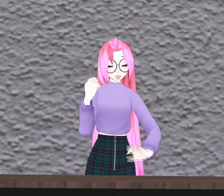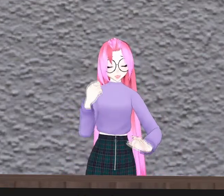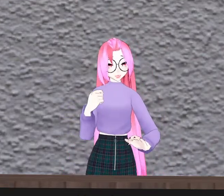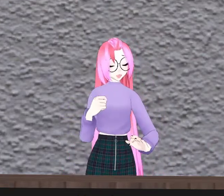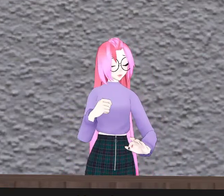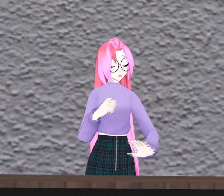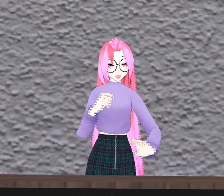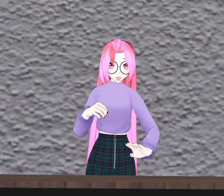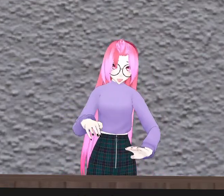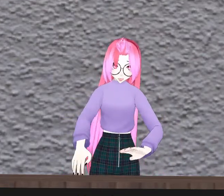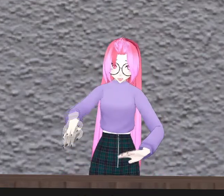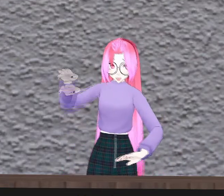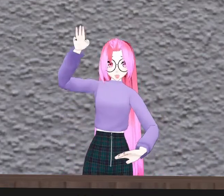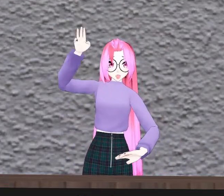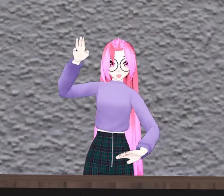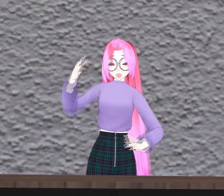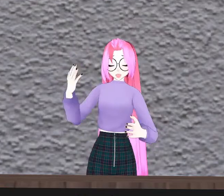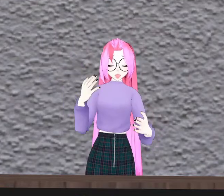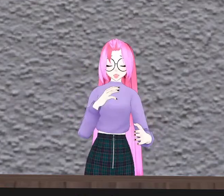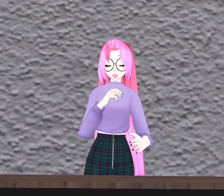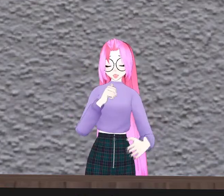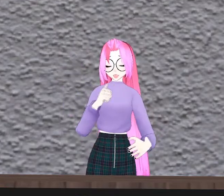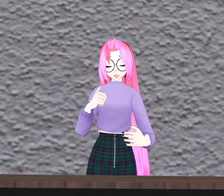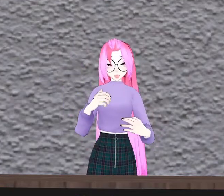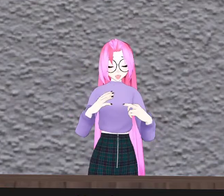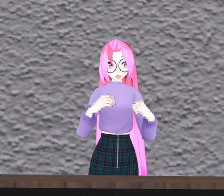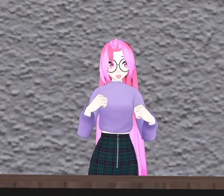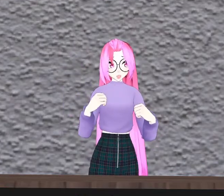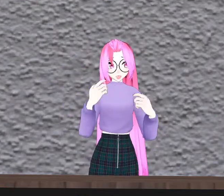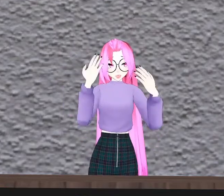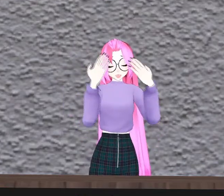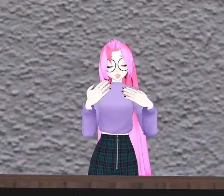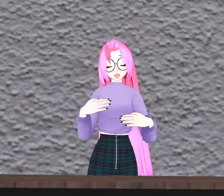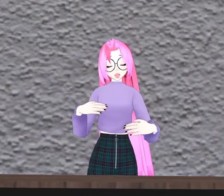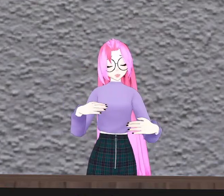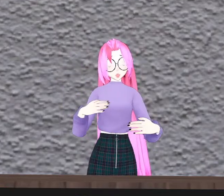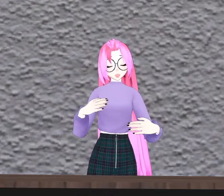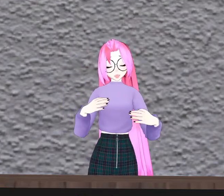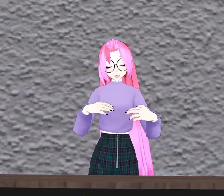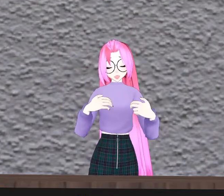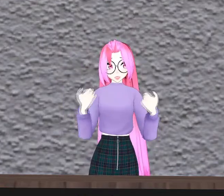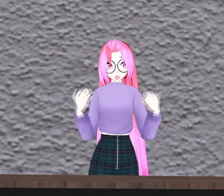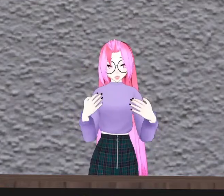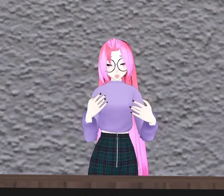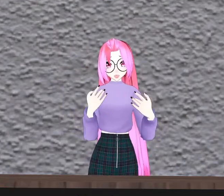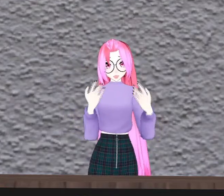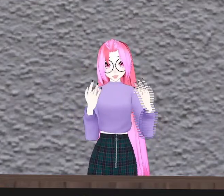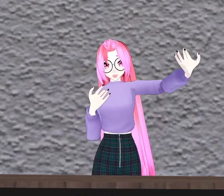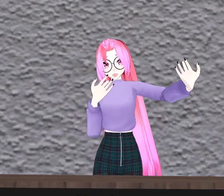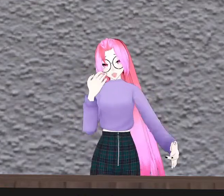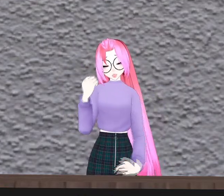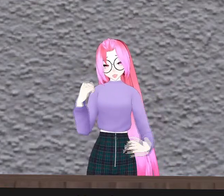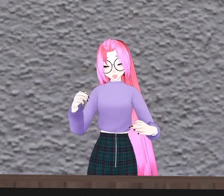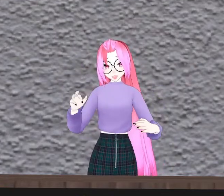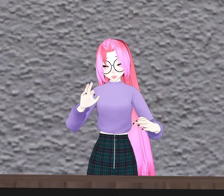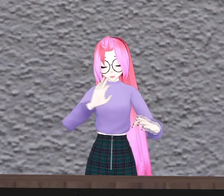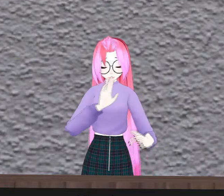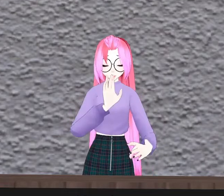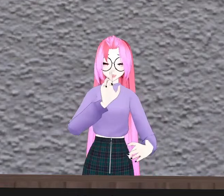that's, you grow up like that. It's nothing that you should be sad or upset about or pitied for. Deaf